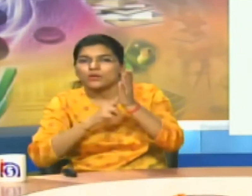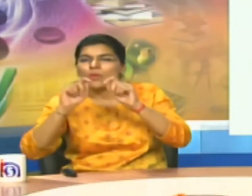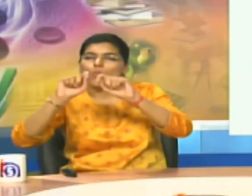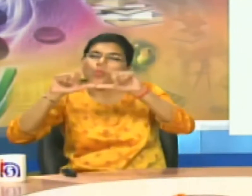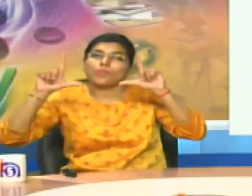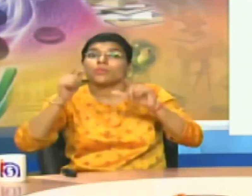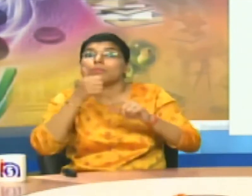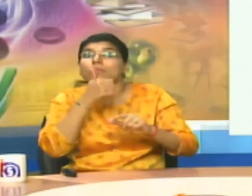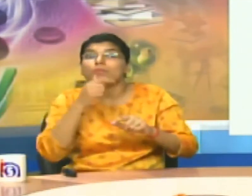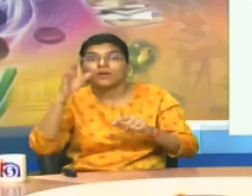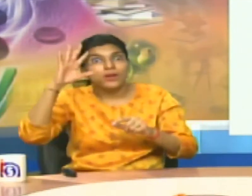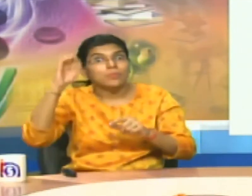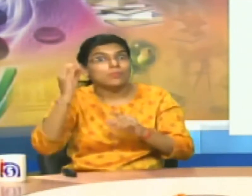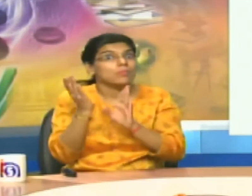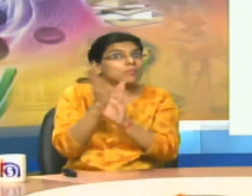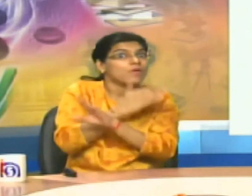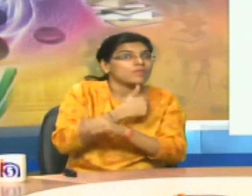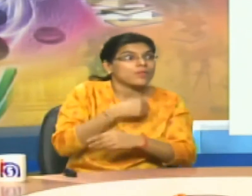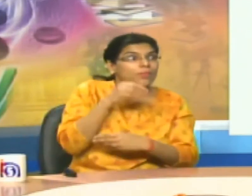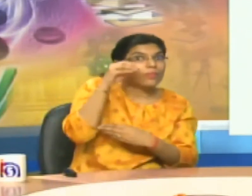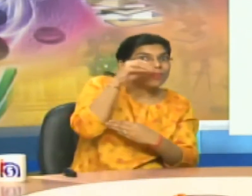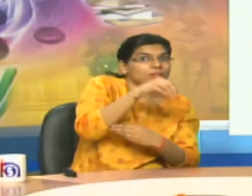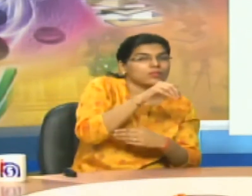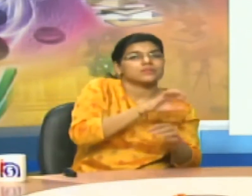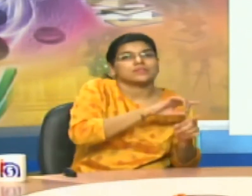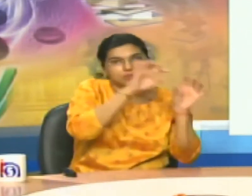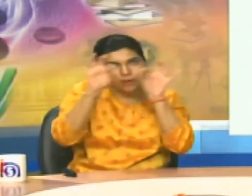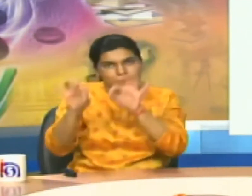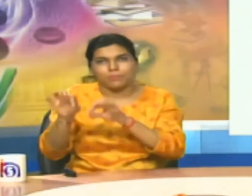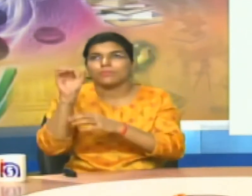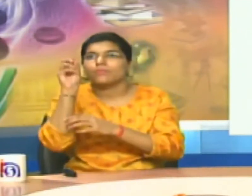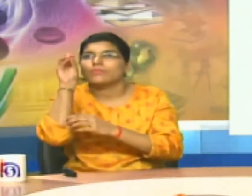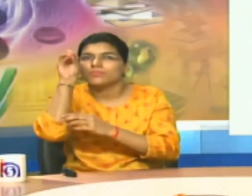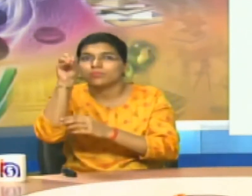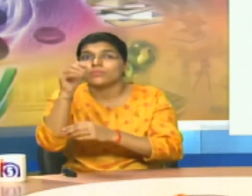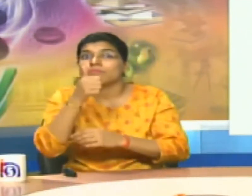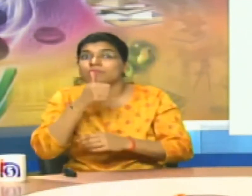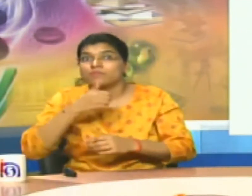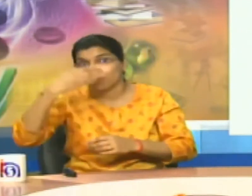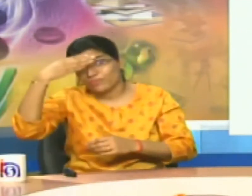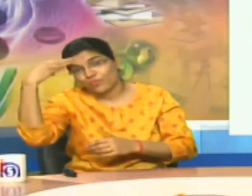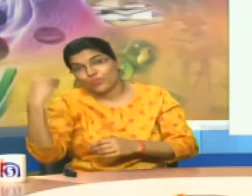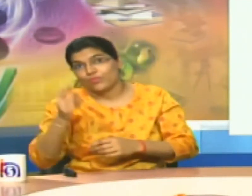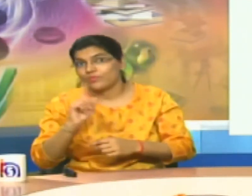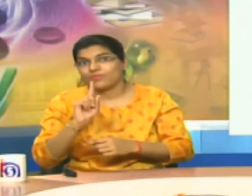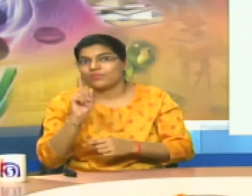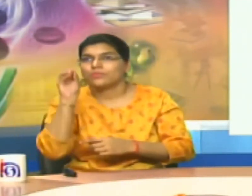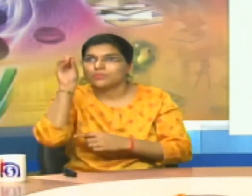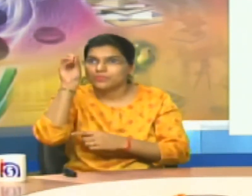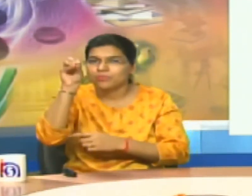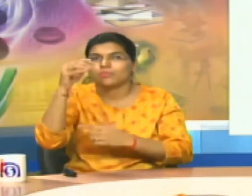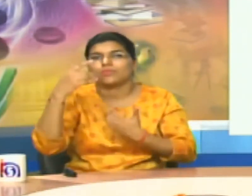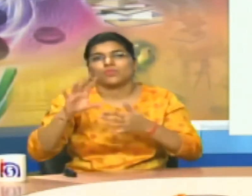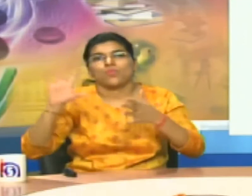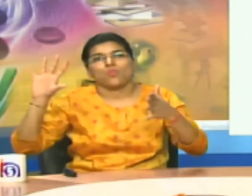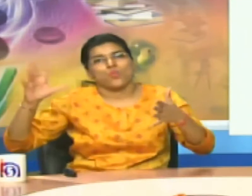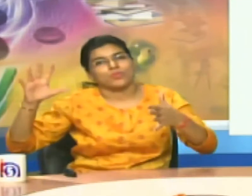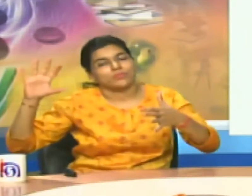opening the sheet with your password, which you already done earlier and you remember your password. So, you have to remember